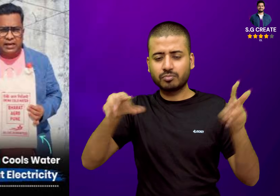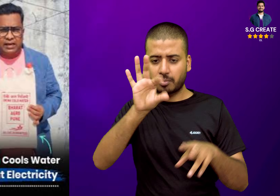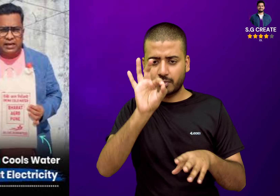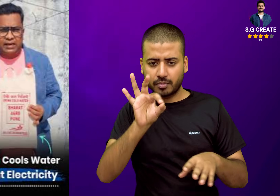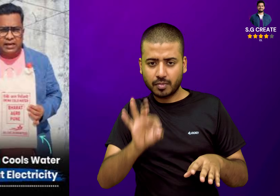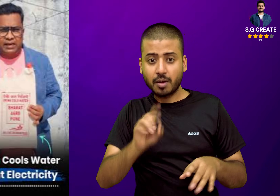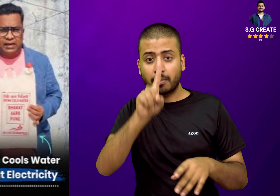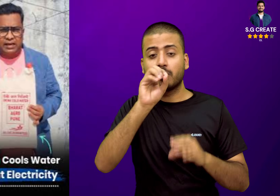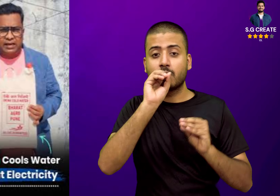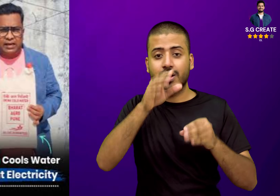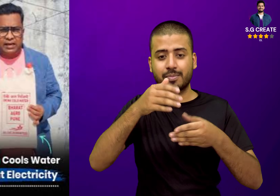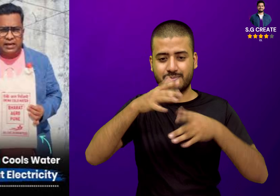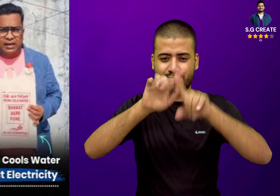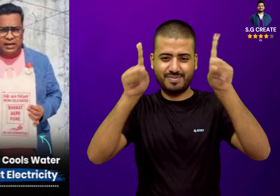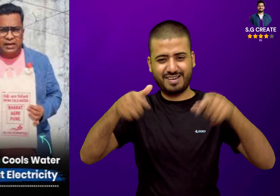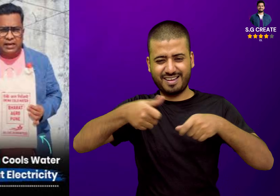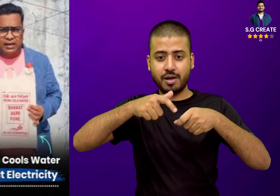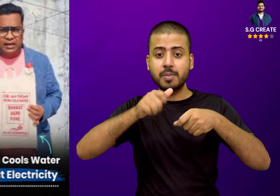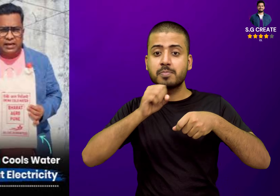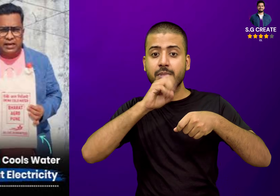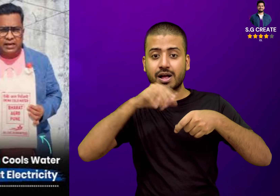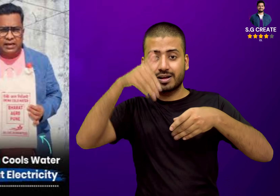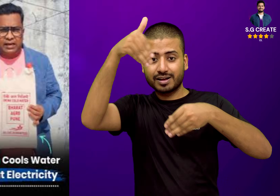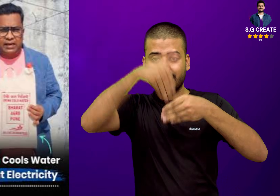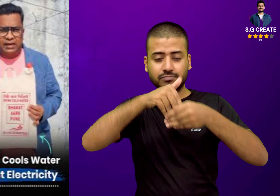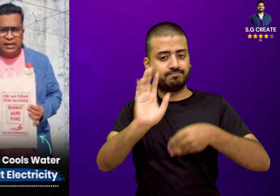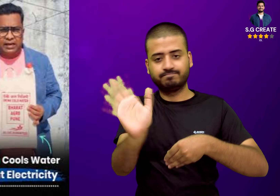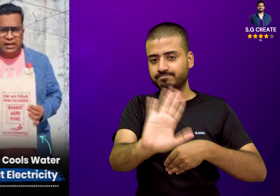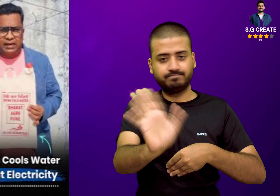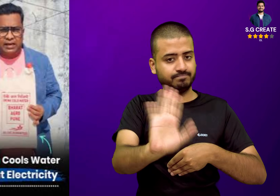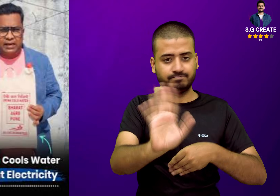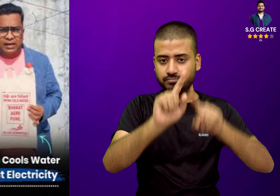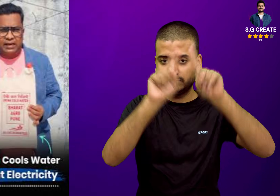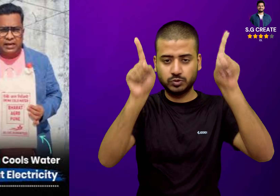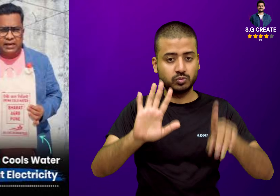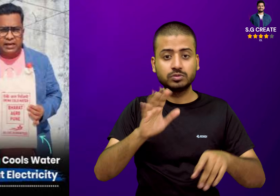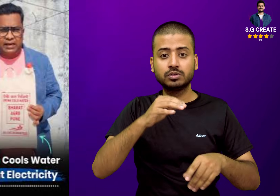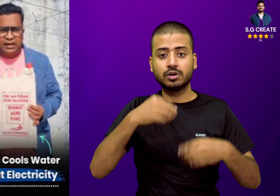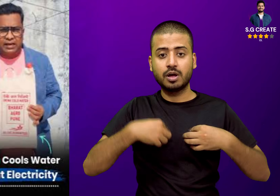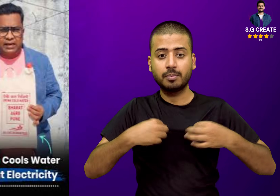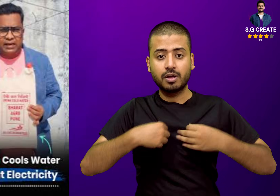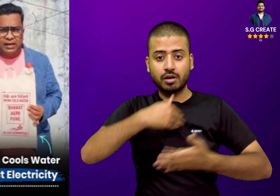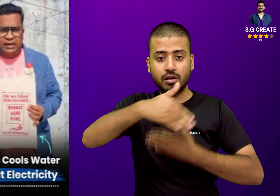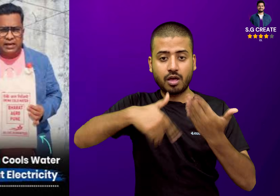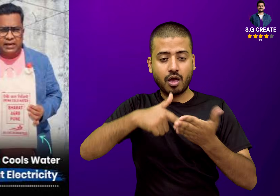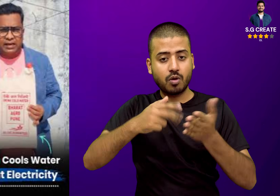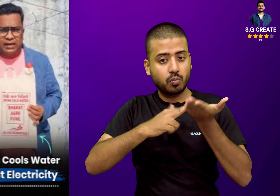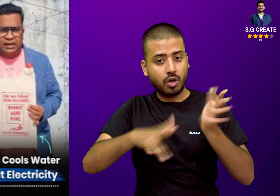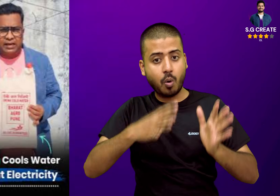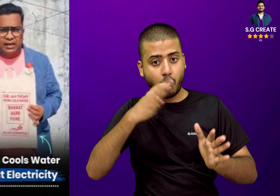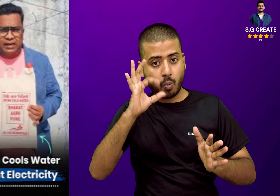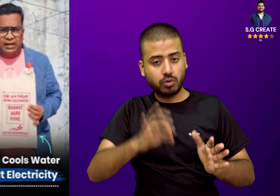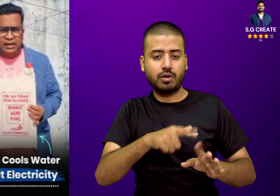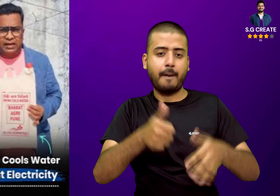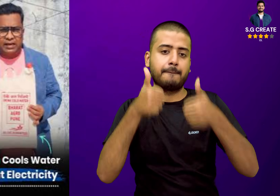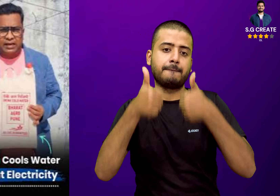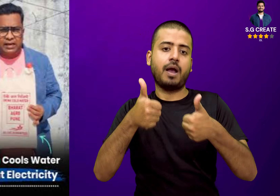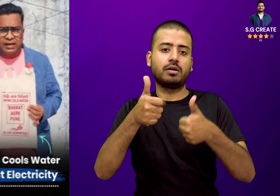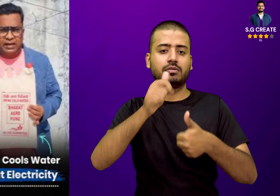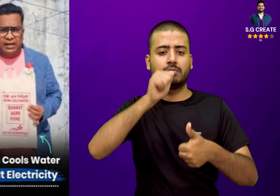pots, his company, Bharat Agro, provides a portable alternative to electric refrigeration. The bag is widely available